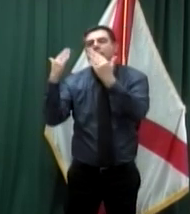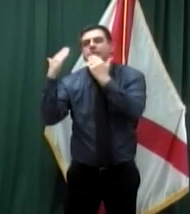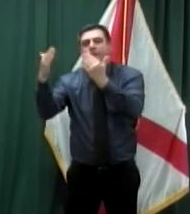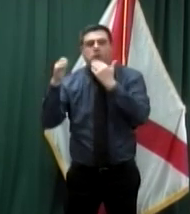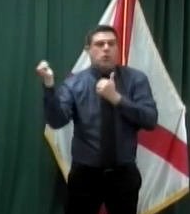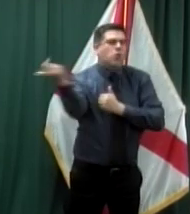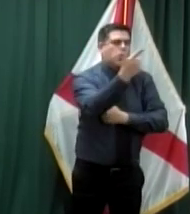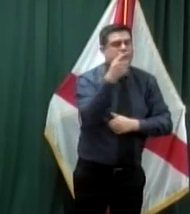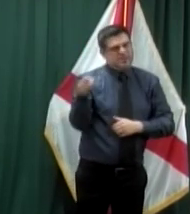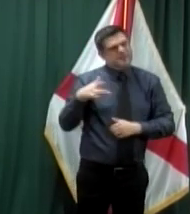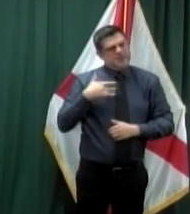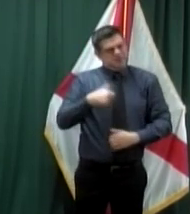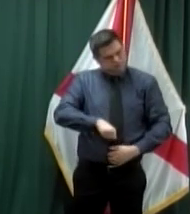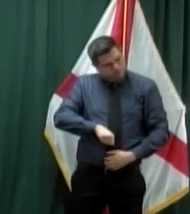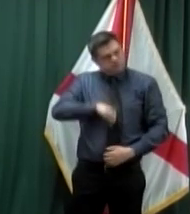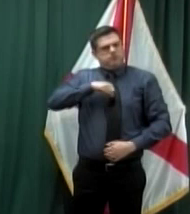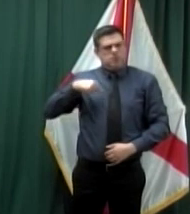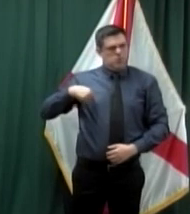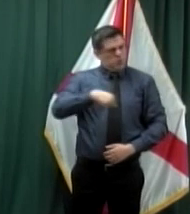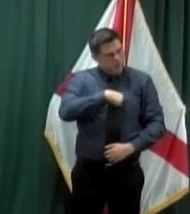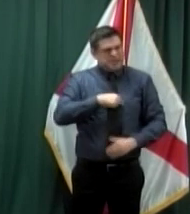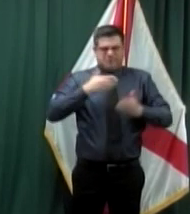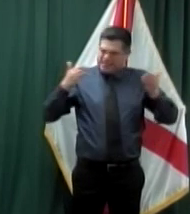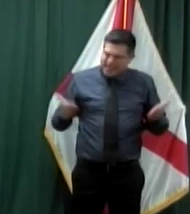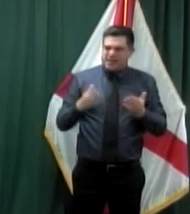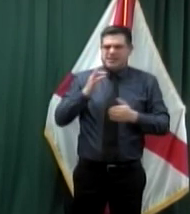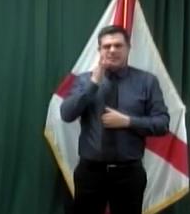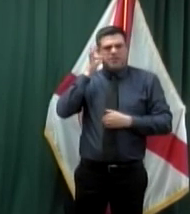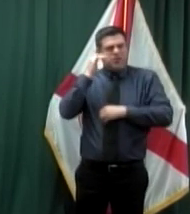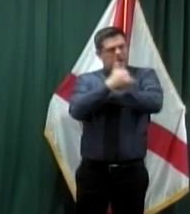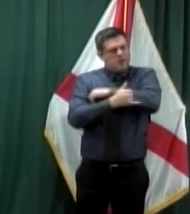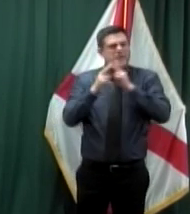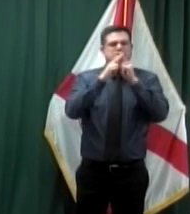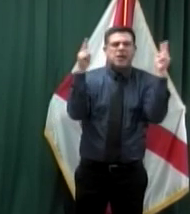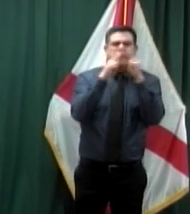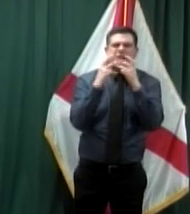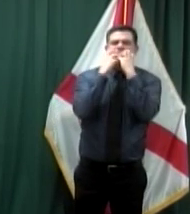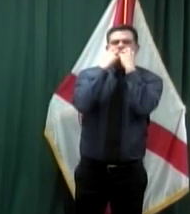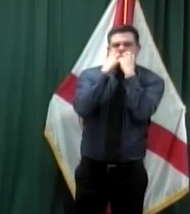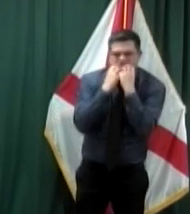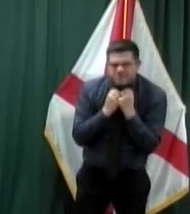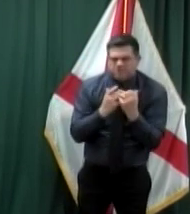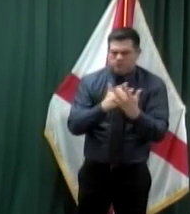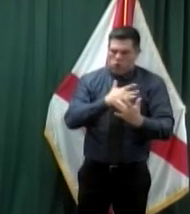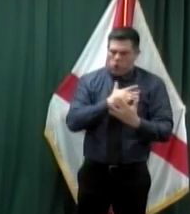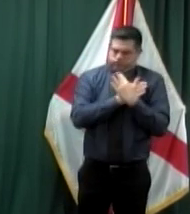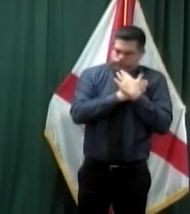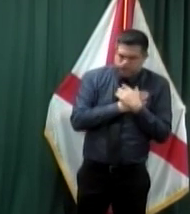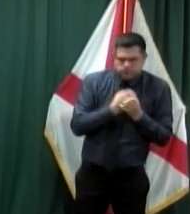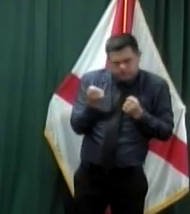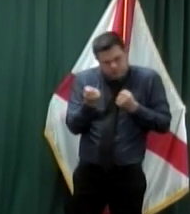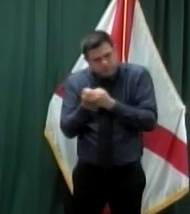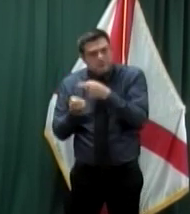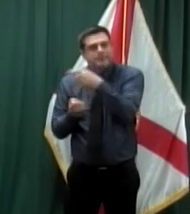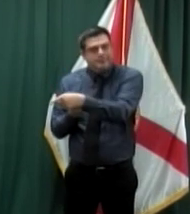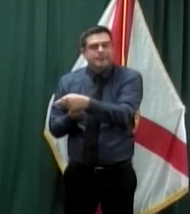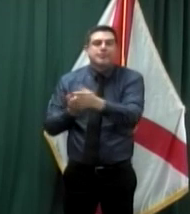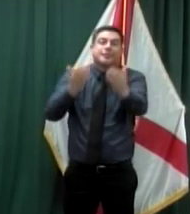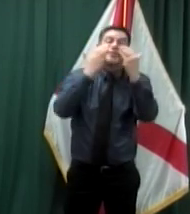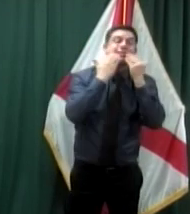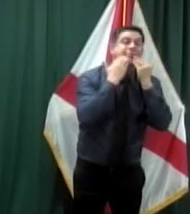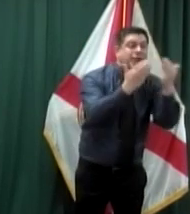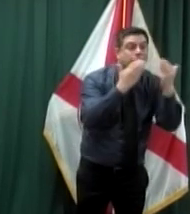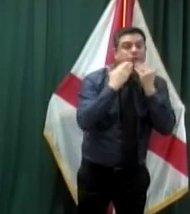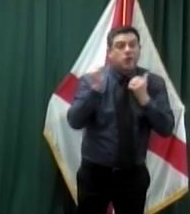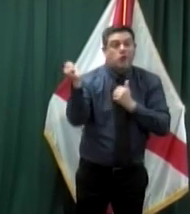with that, thanks again. We appreciate everybody being here. We'll take any questions that anybody might have, and then we'll move into our Spanish translation.